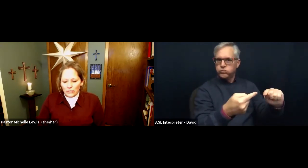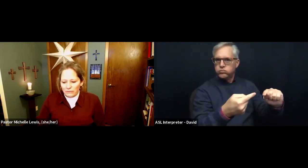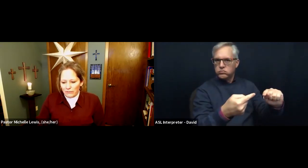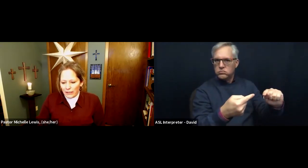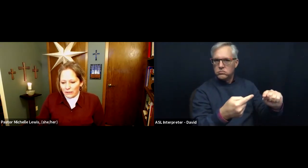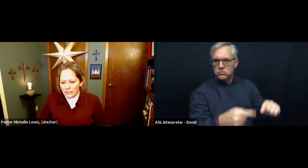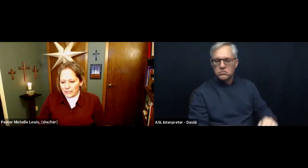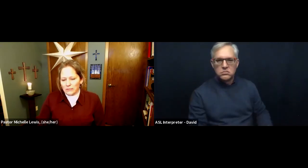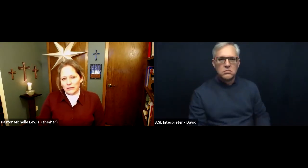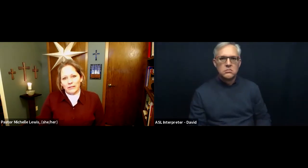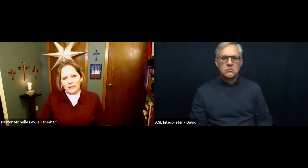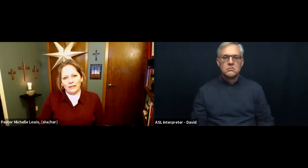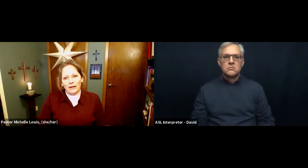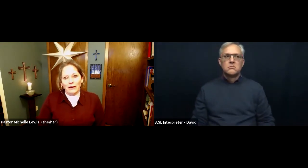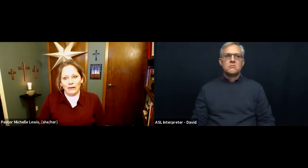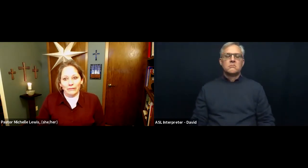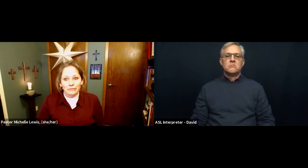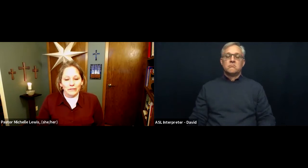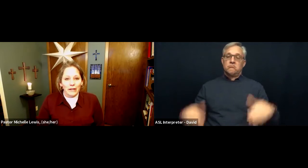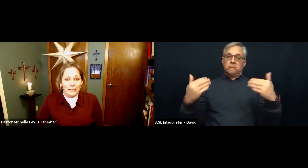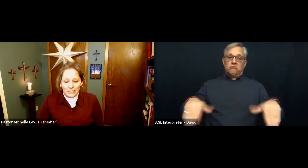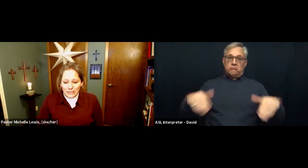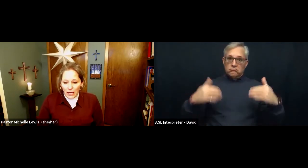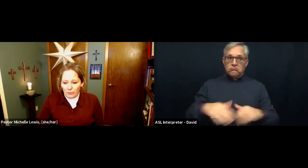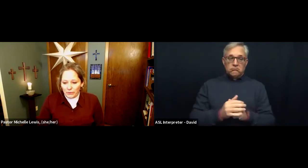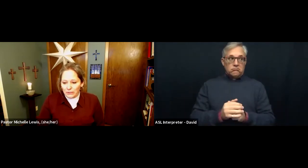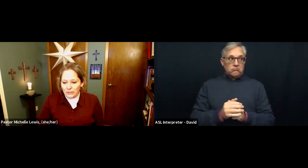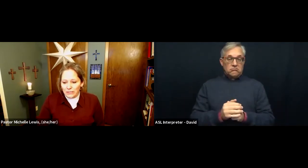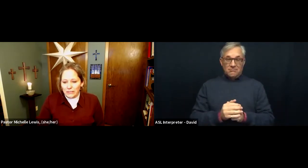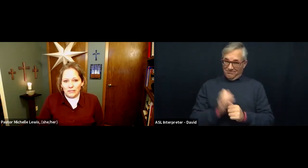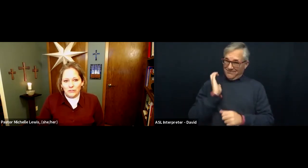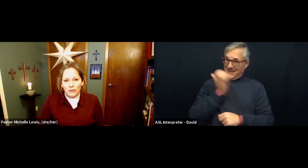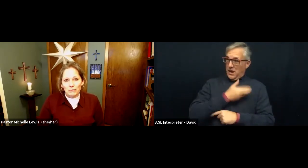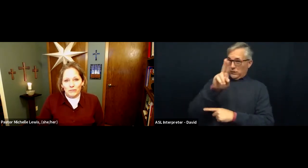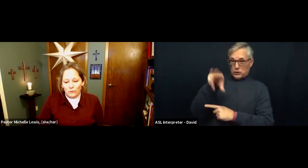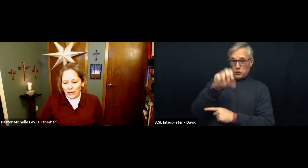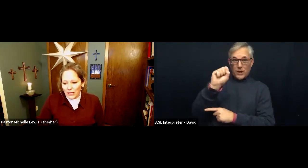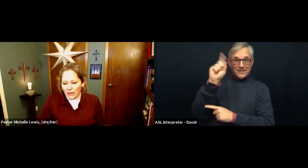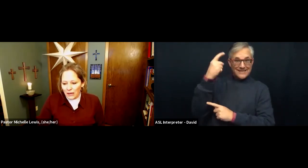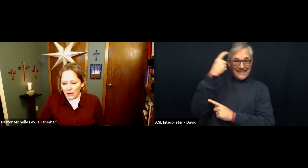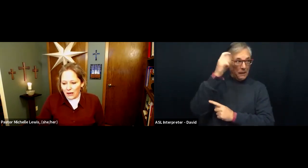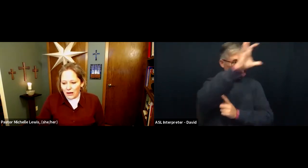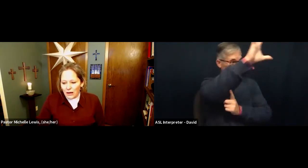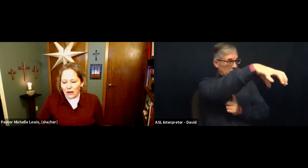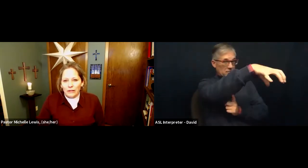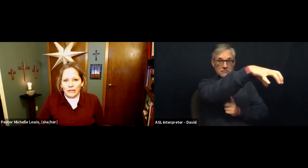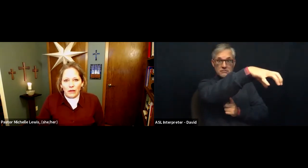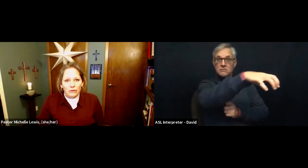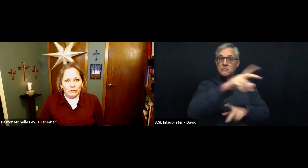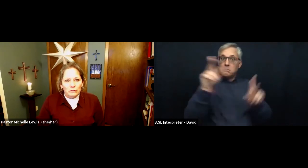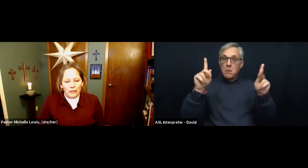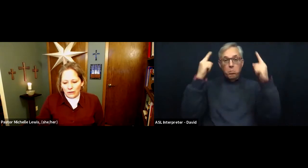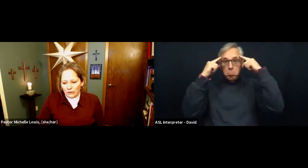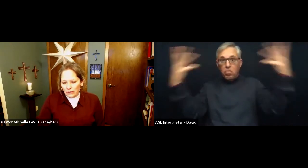disruption and violence in our United States Capitol scrapes away